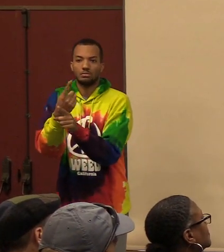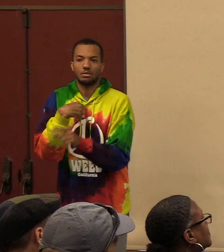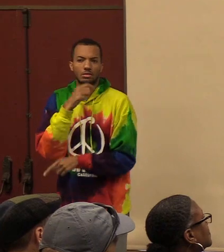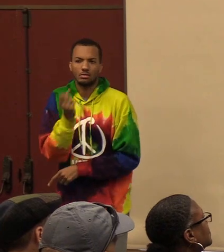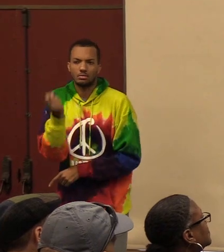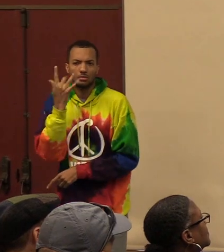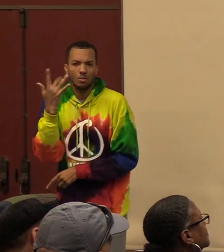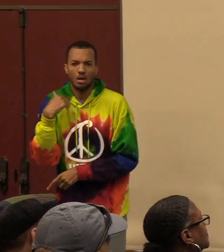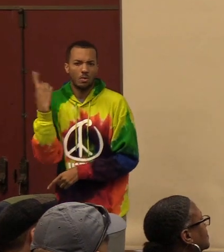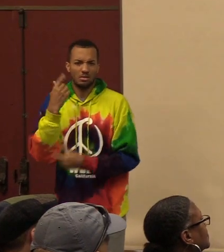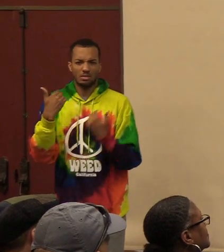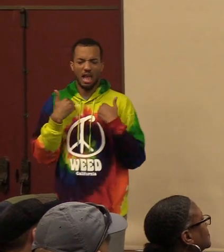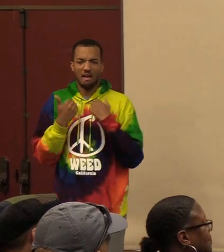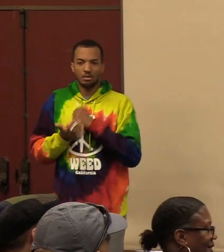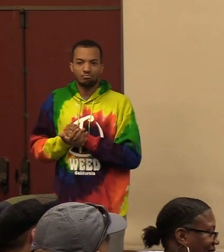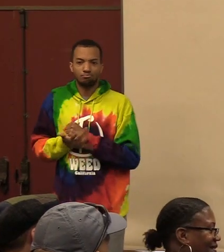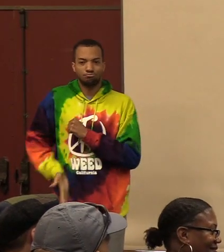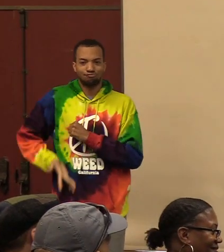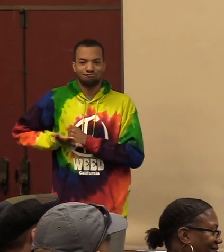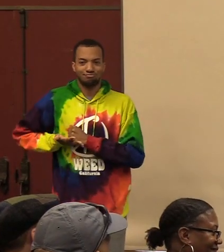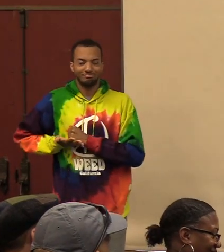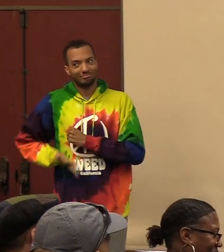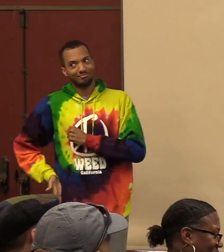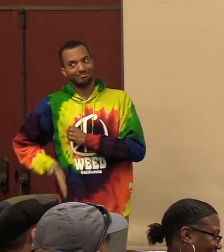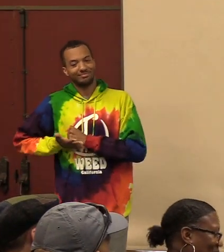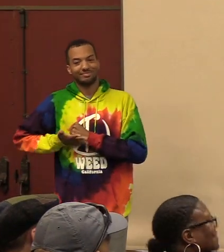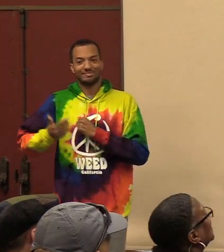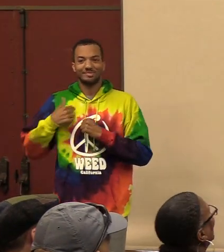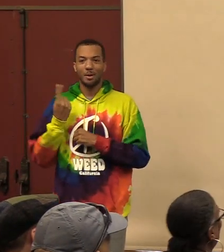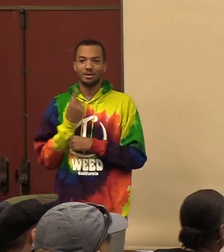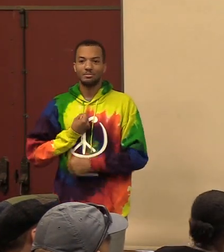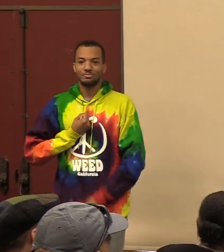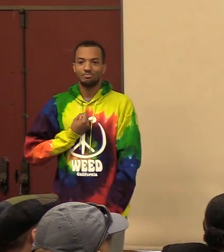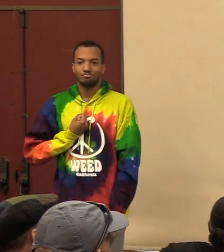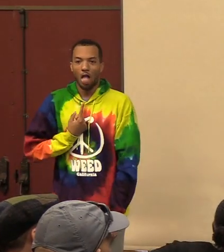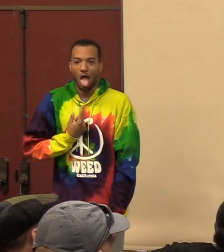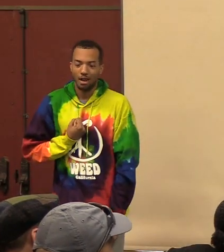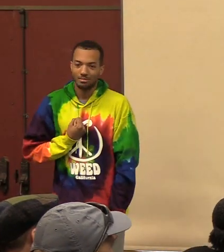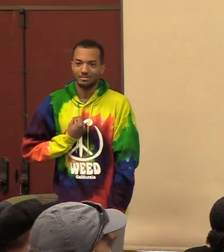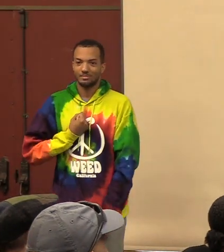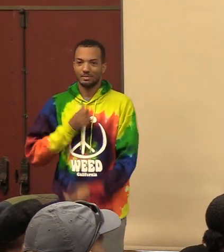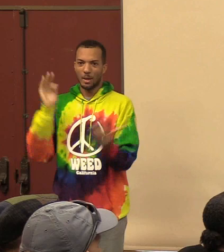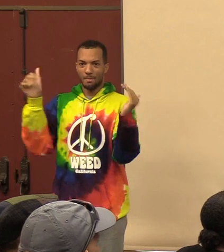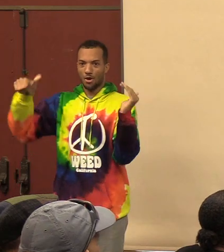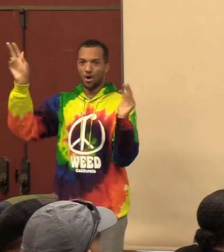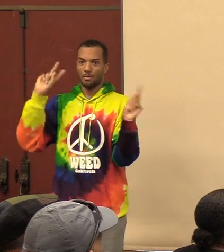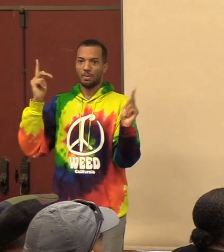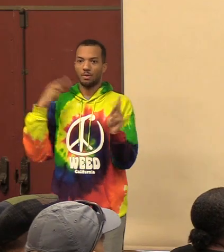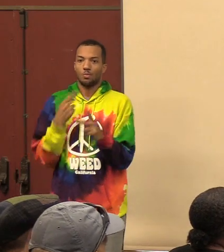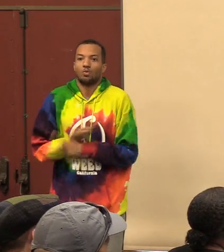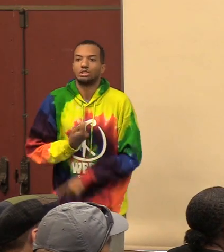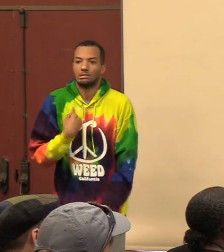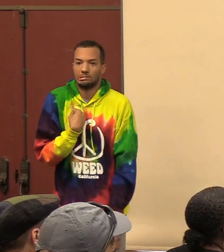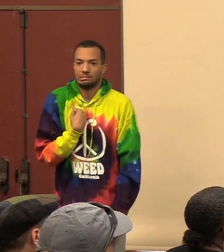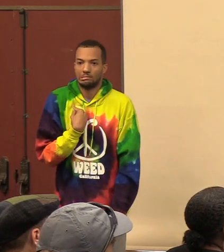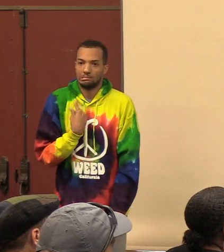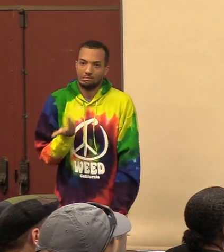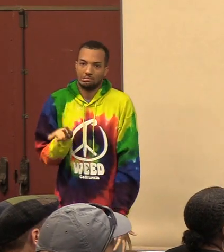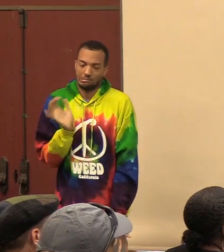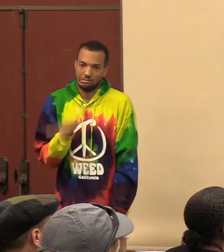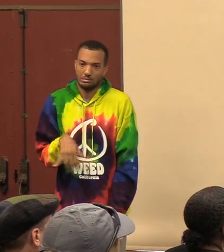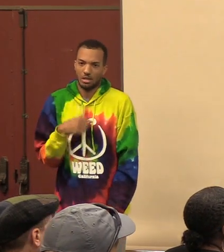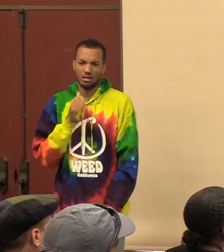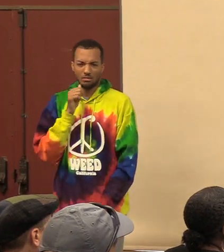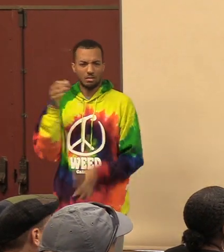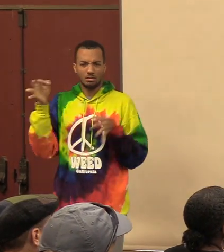was always had gas. I made the biggest belches of anybody on the planet. I know.